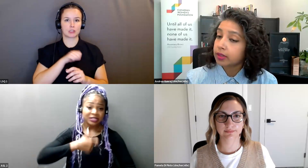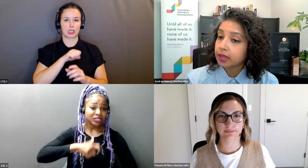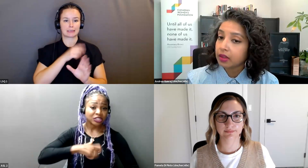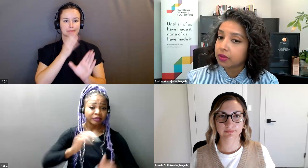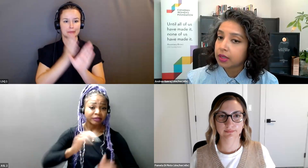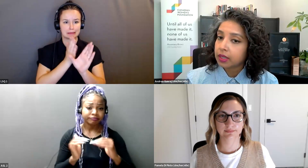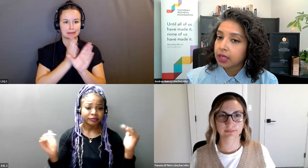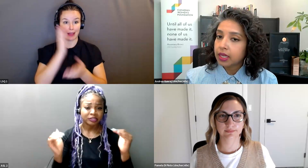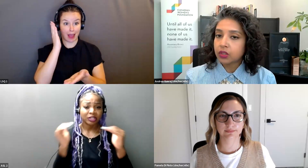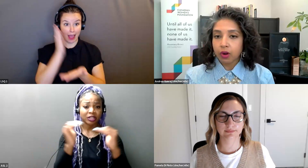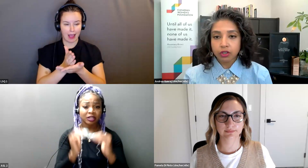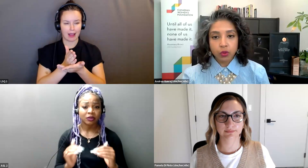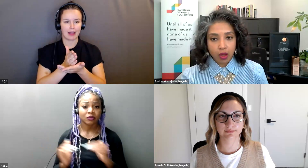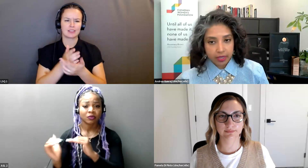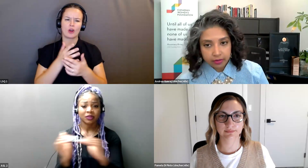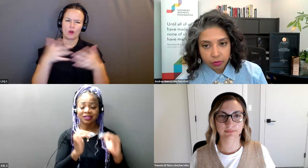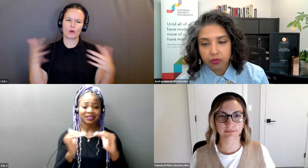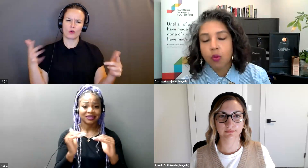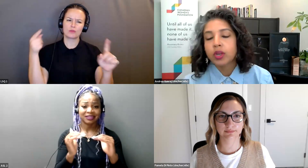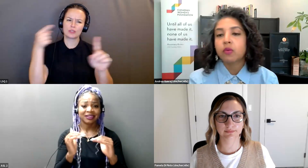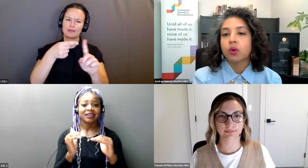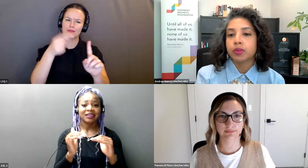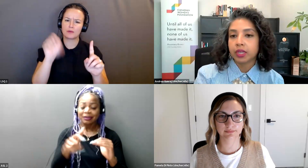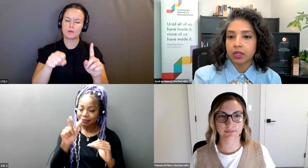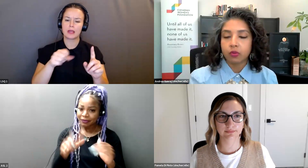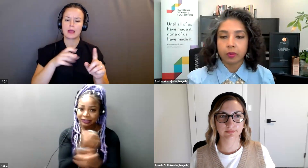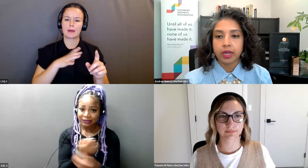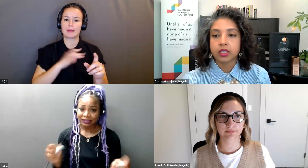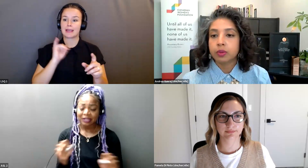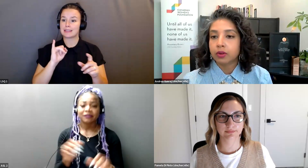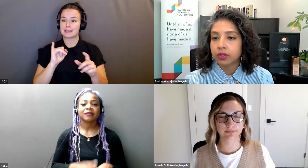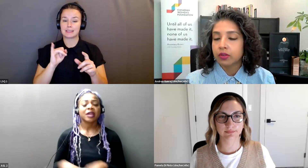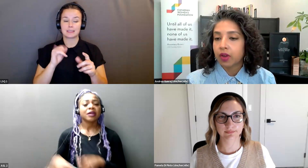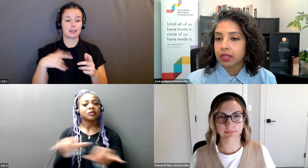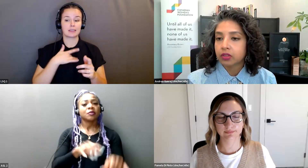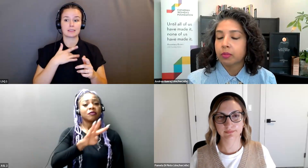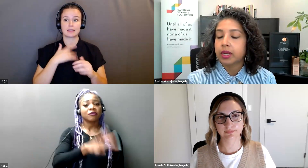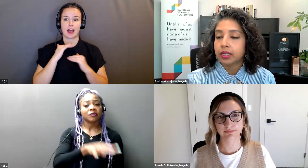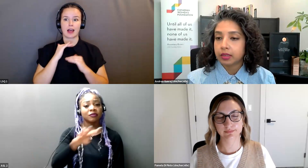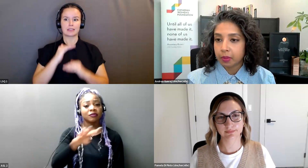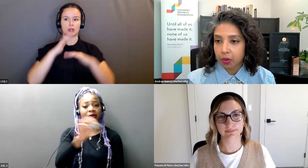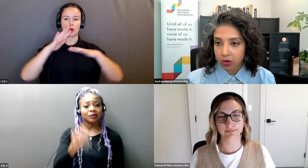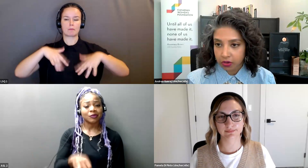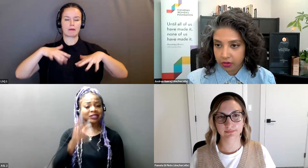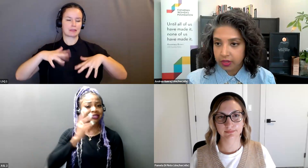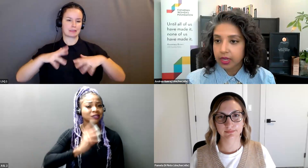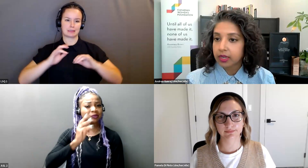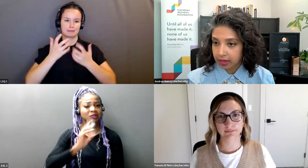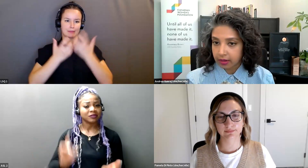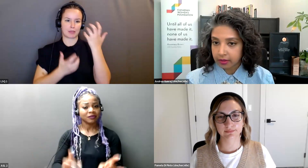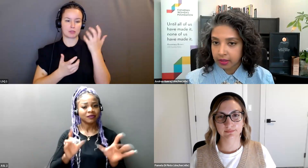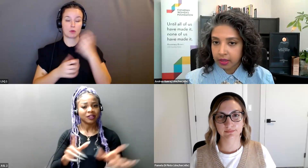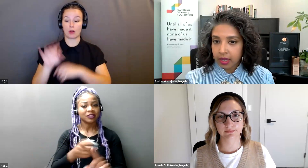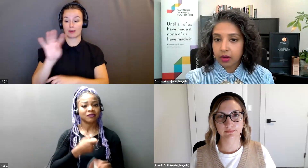if we're not safe. It's far too common, with 44% of women experiencing violence from an intimate partner